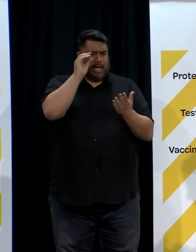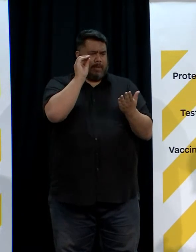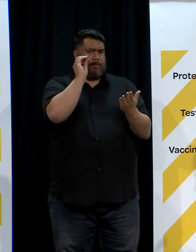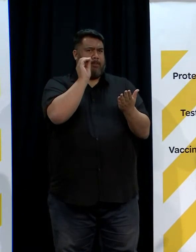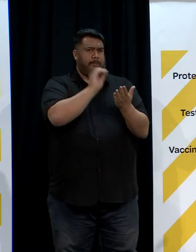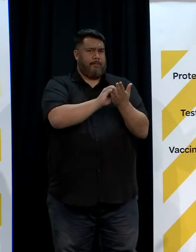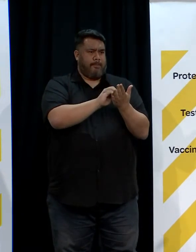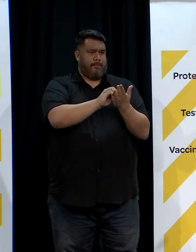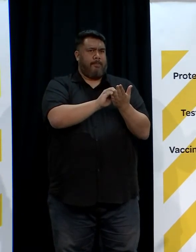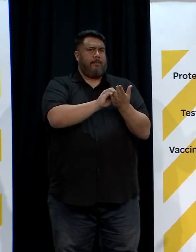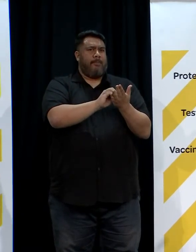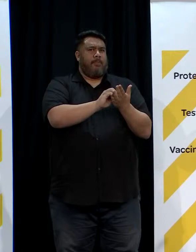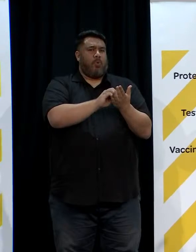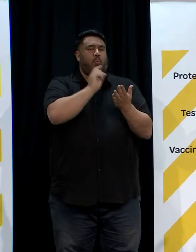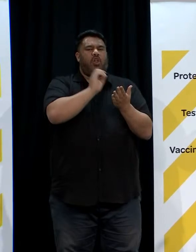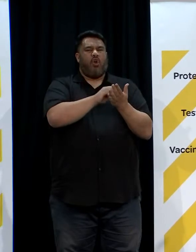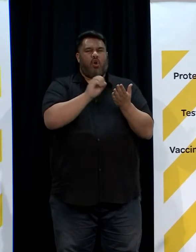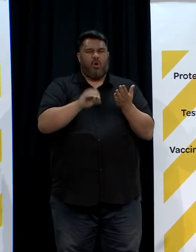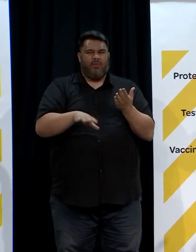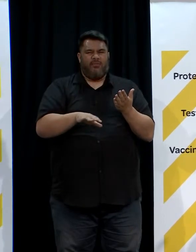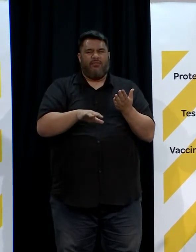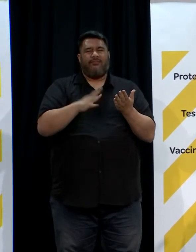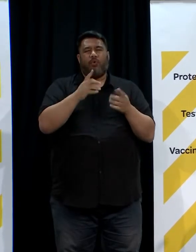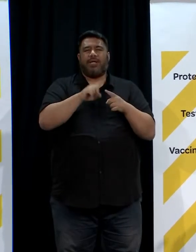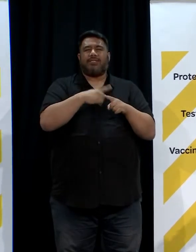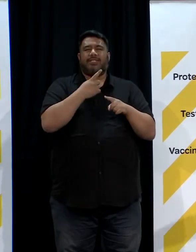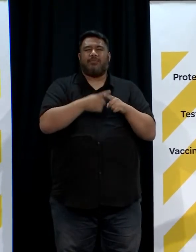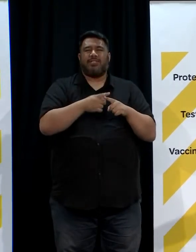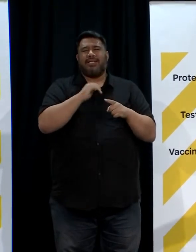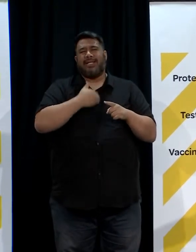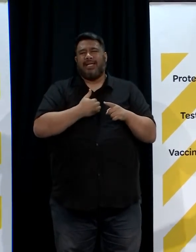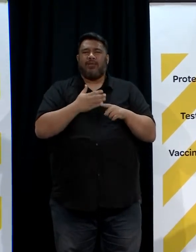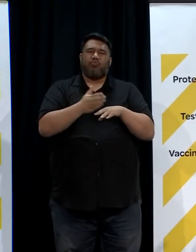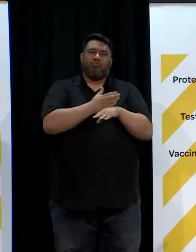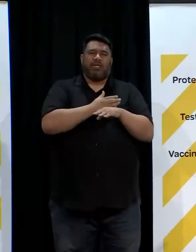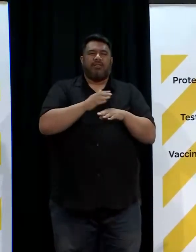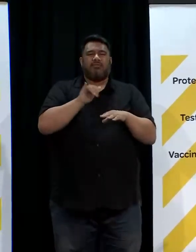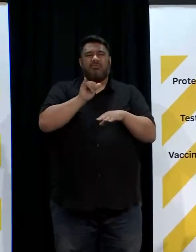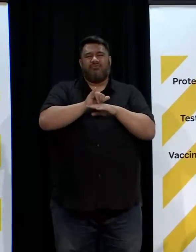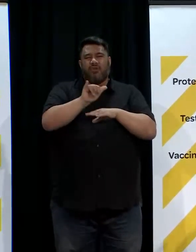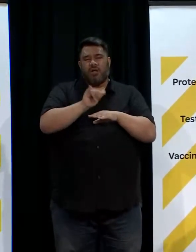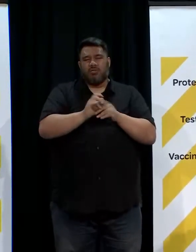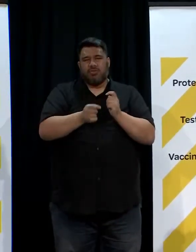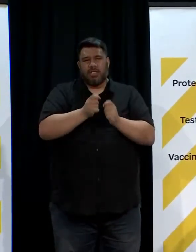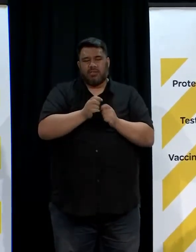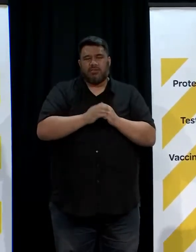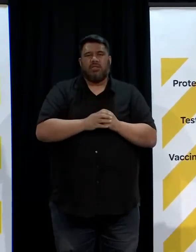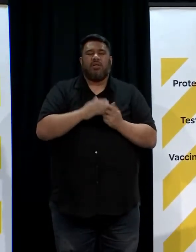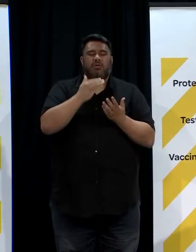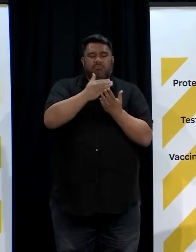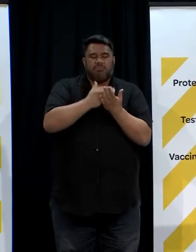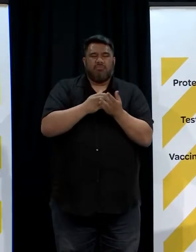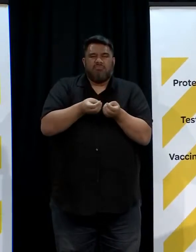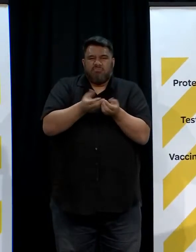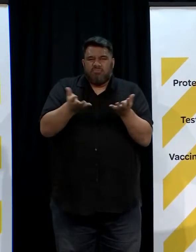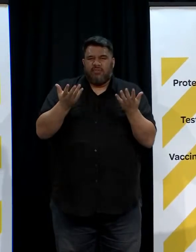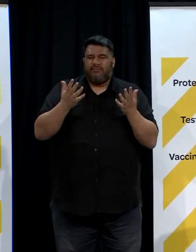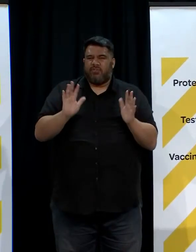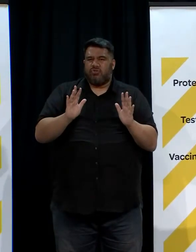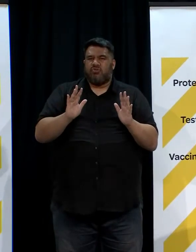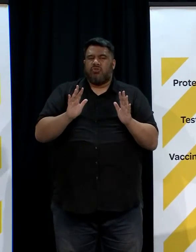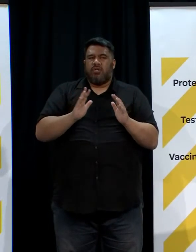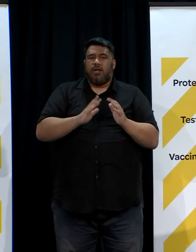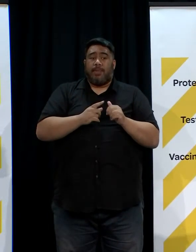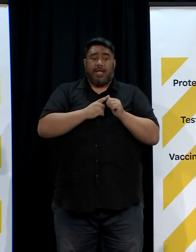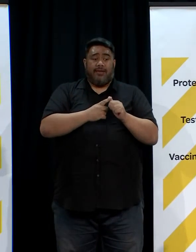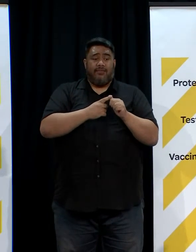with an exception to pre-departure testing requirements, and the timetable for that was laid out. And the advice has